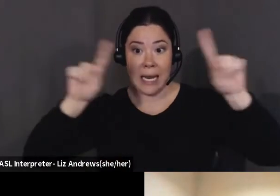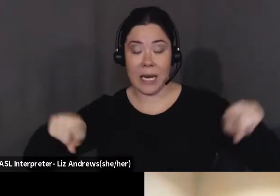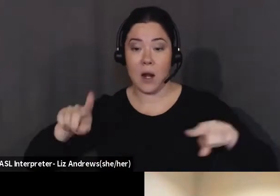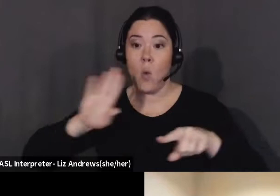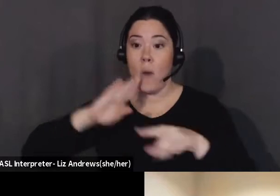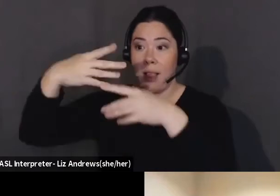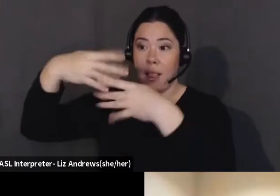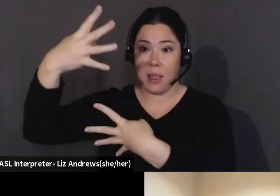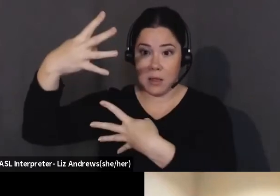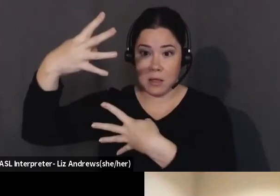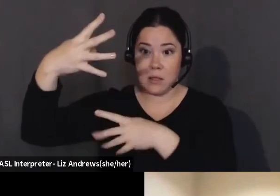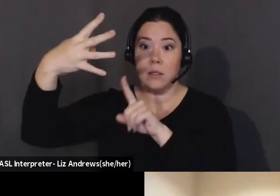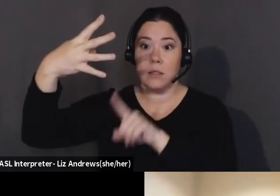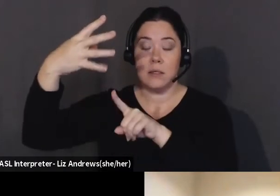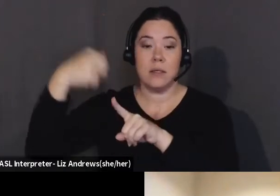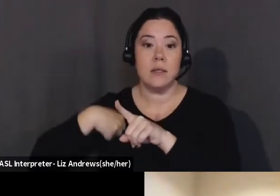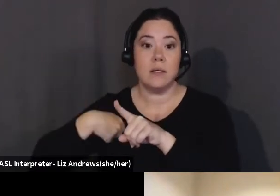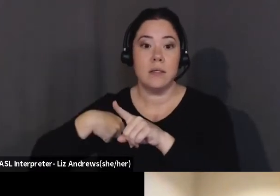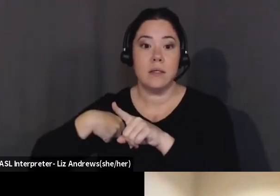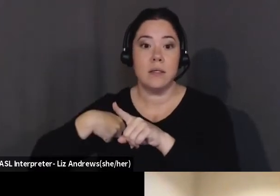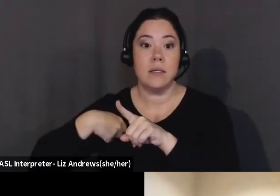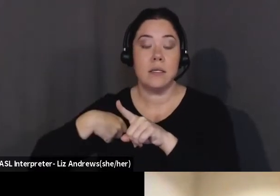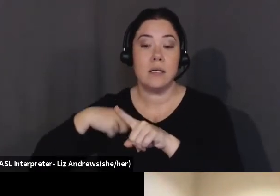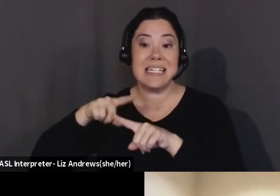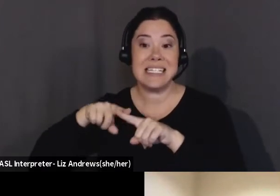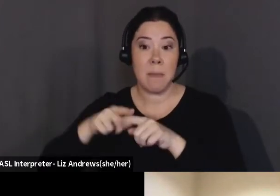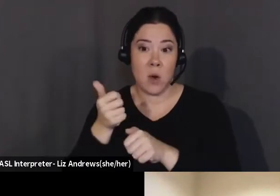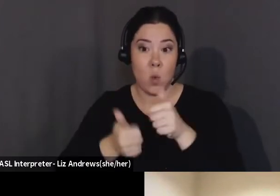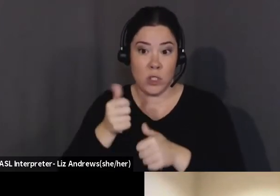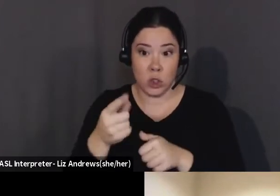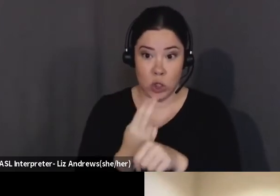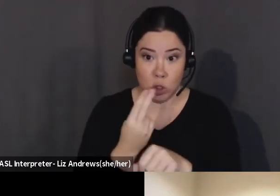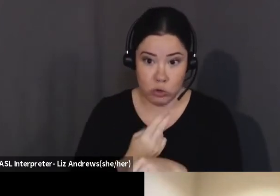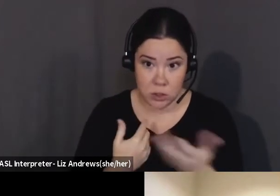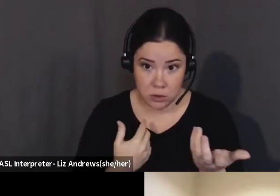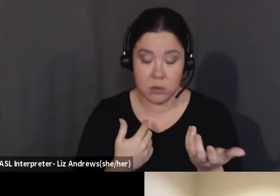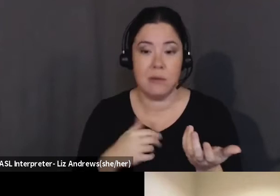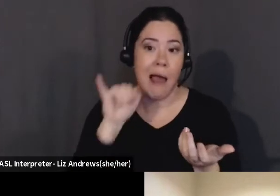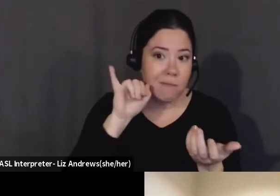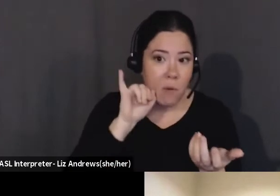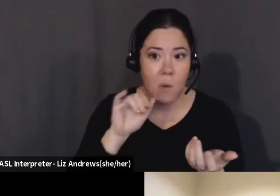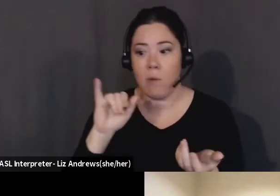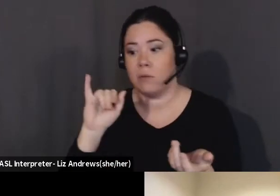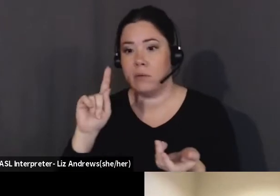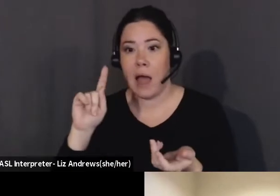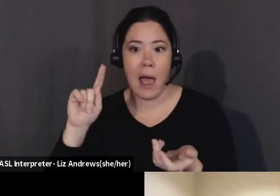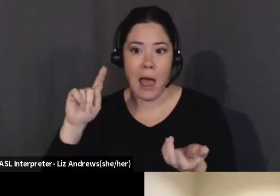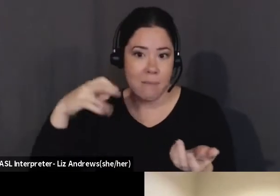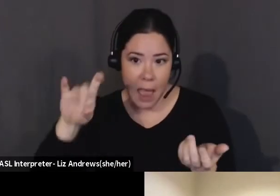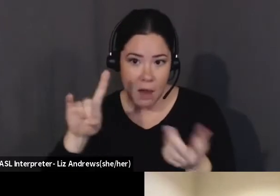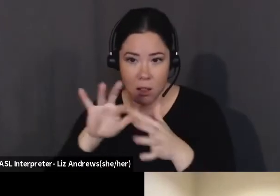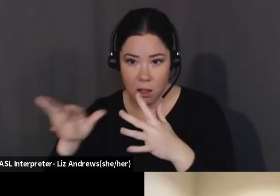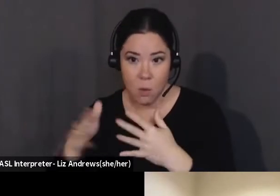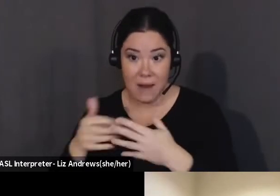pops up. Depending on what device you are on, you can find that menu bar at the top or at